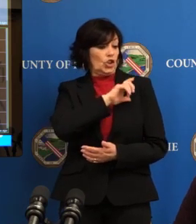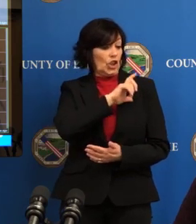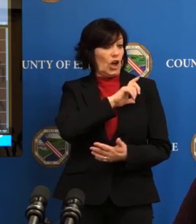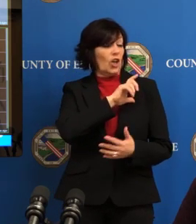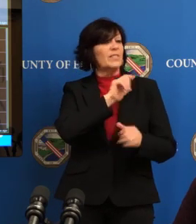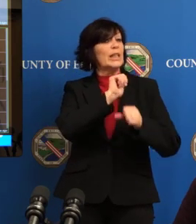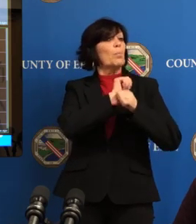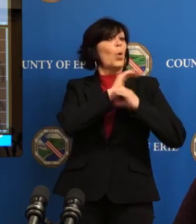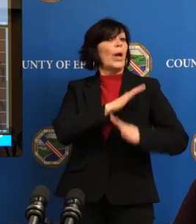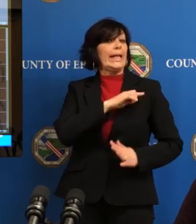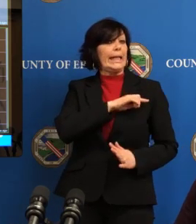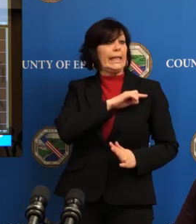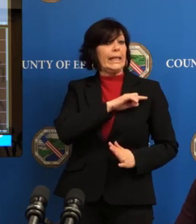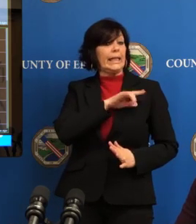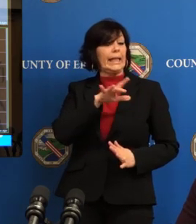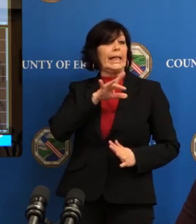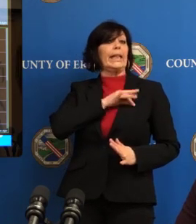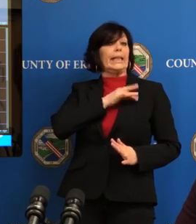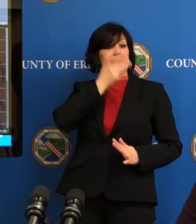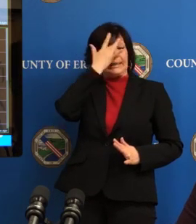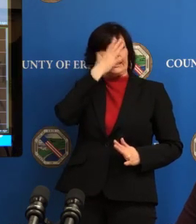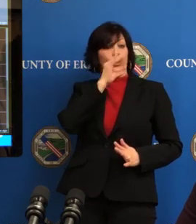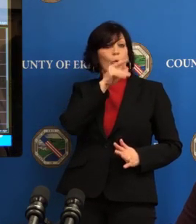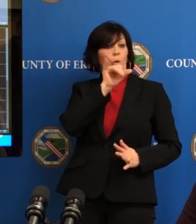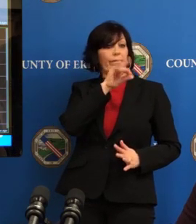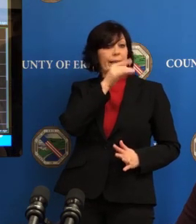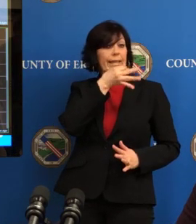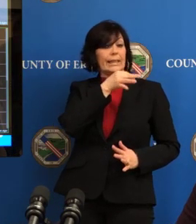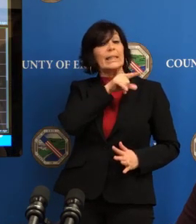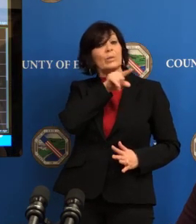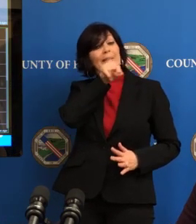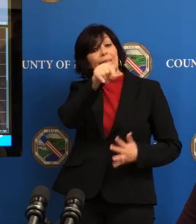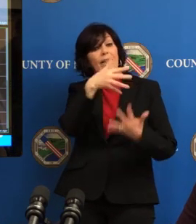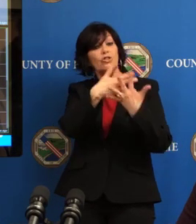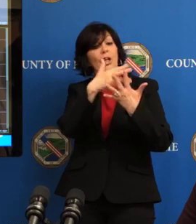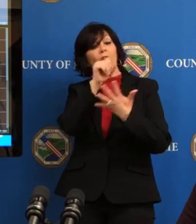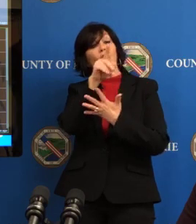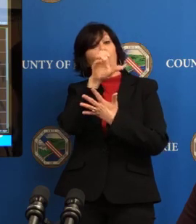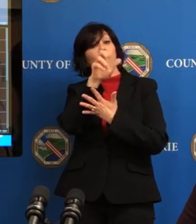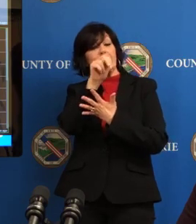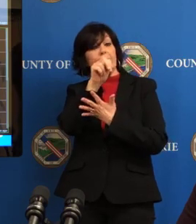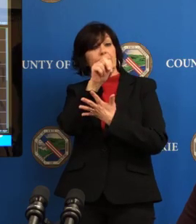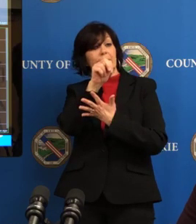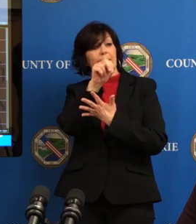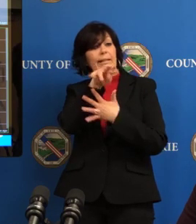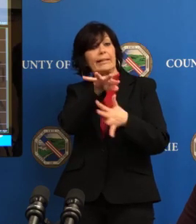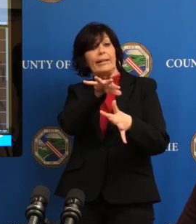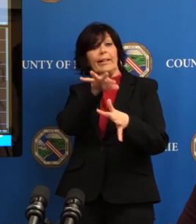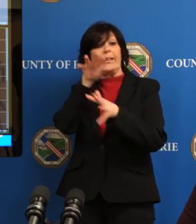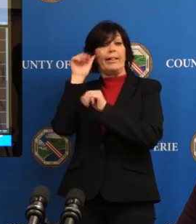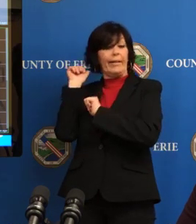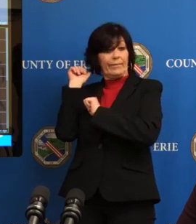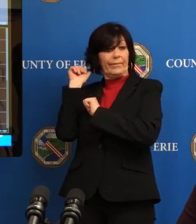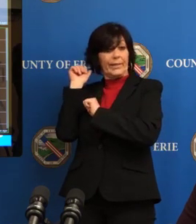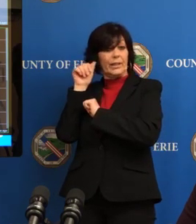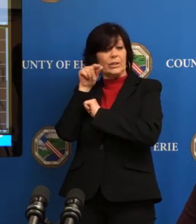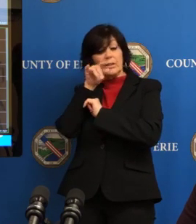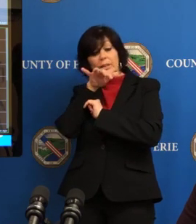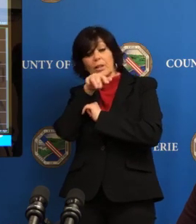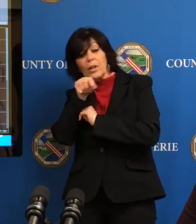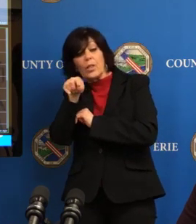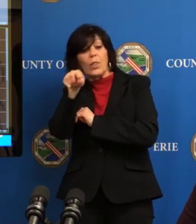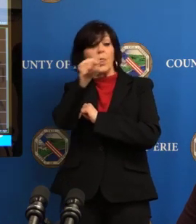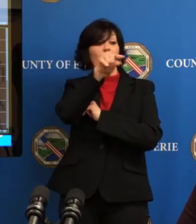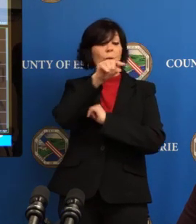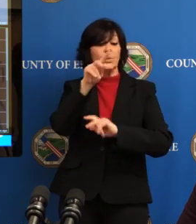employee contracted COVID-19 and was in the jail in Alden and left. And then those individuals that they